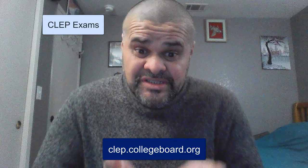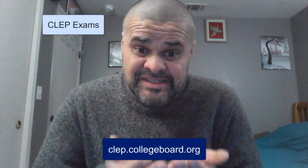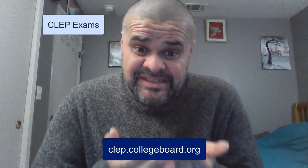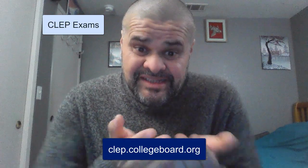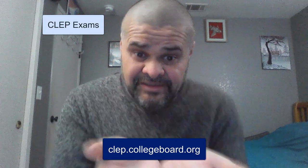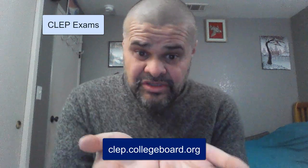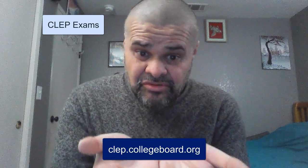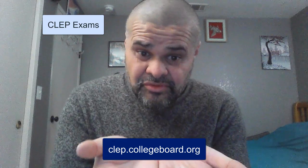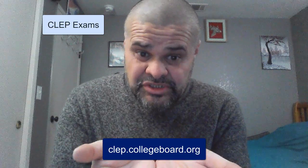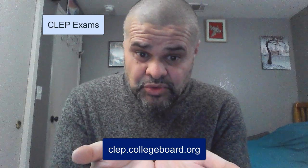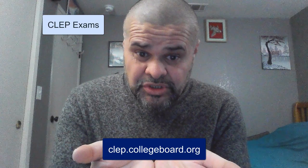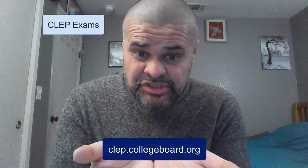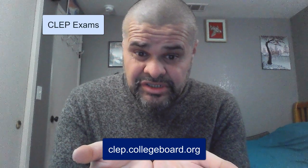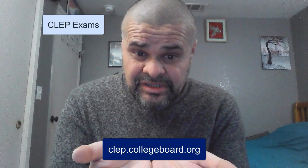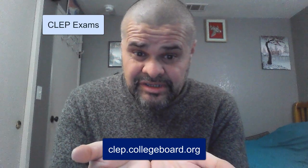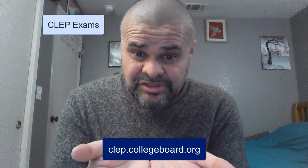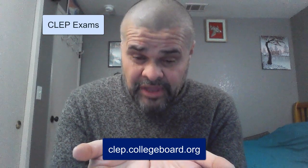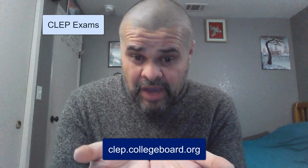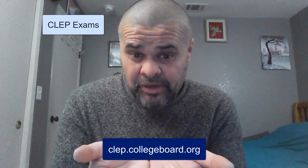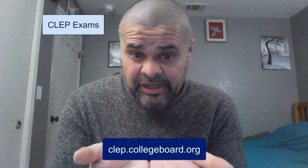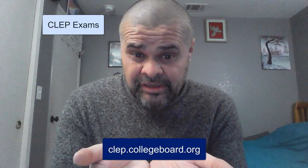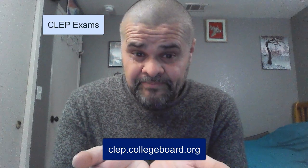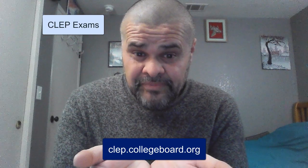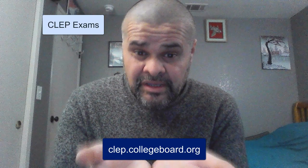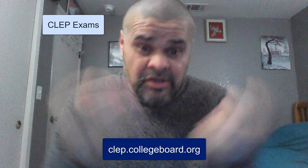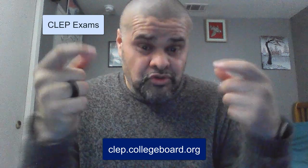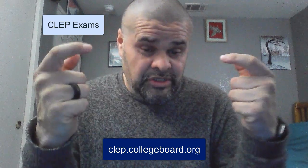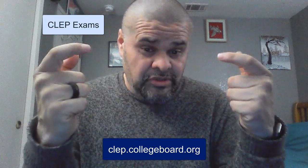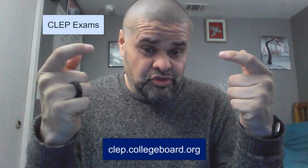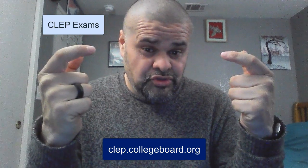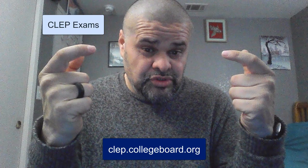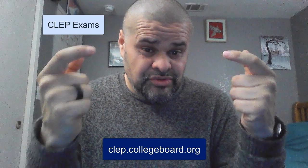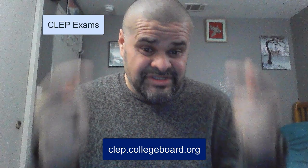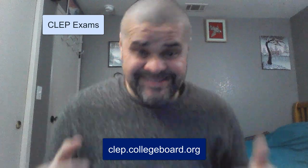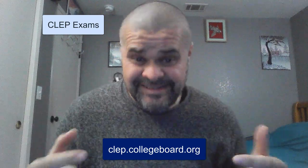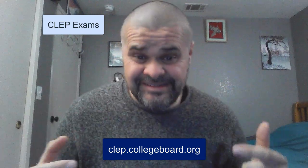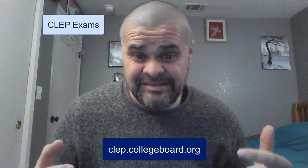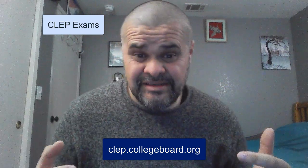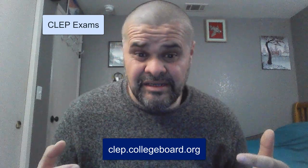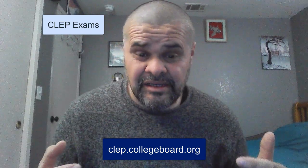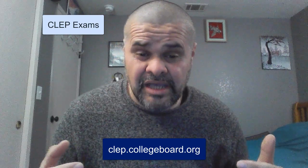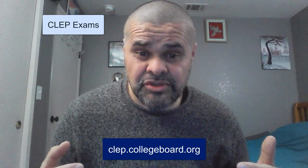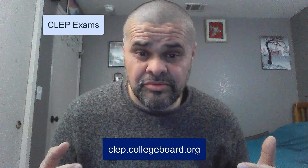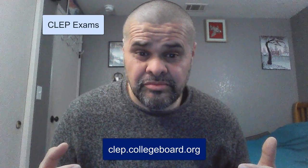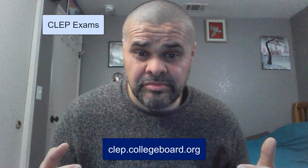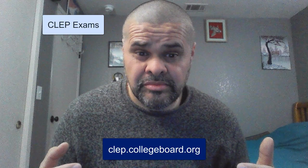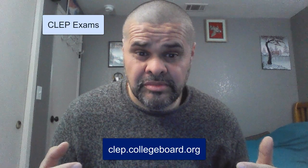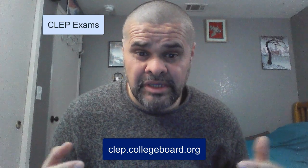just giving you a resource, so that way you can either choose to sit in a classroom